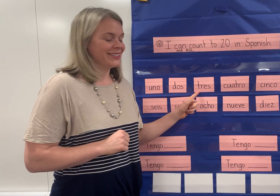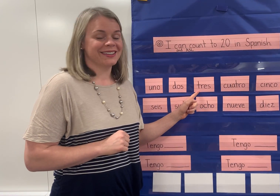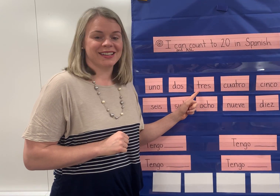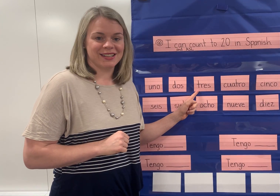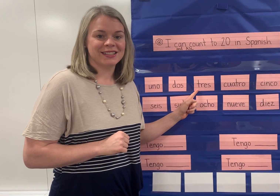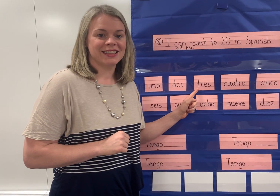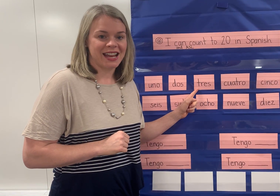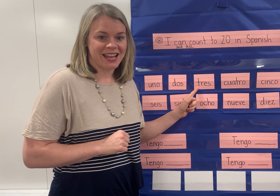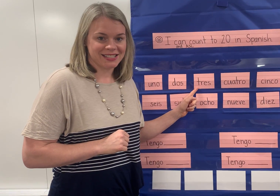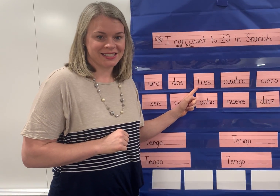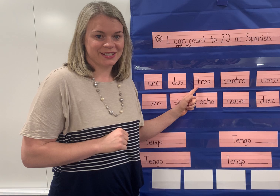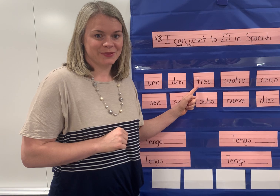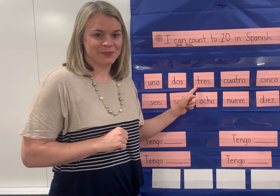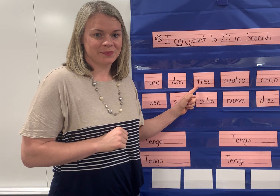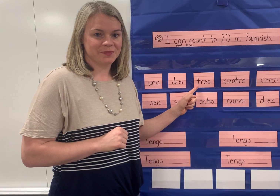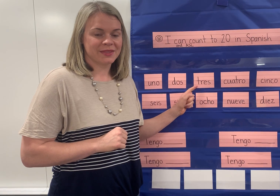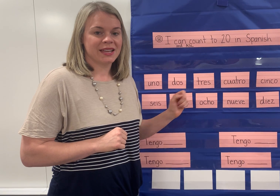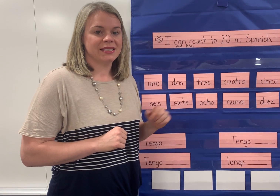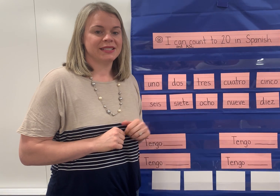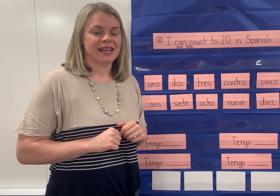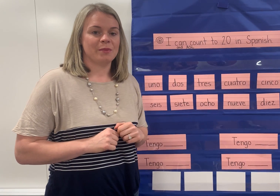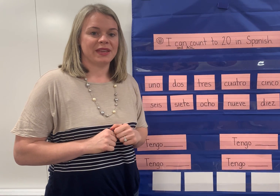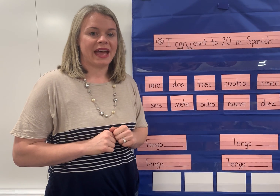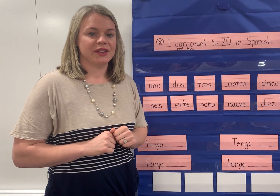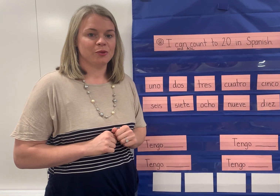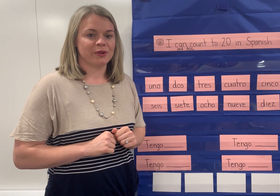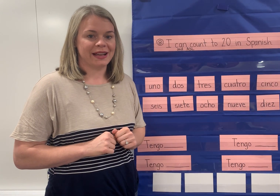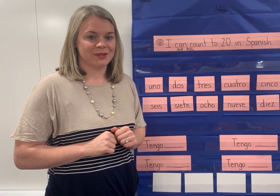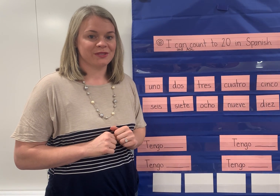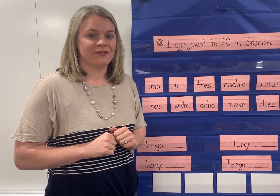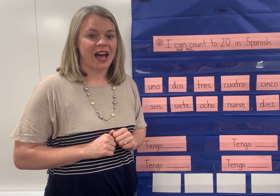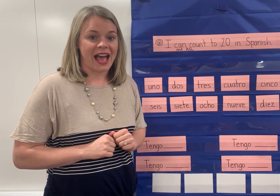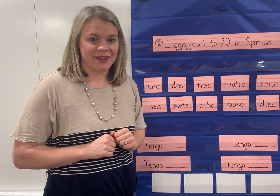Good. 3. Tell me how you pronounce 5.